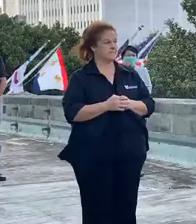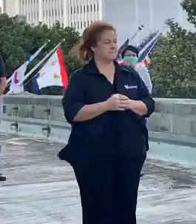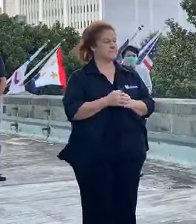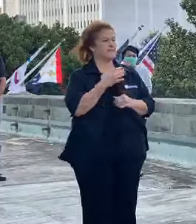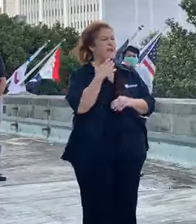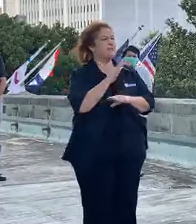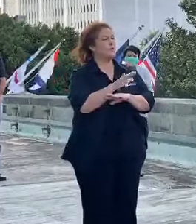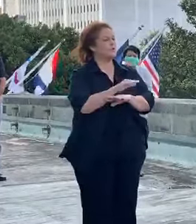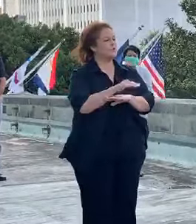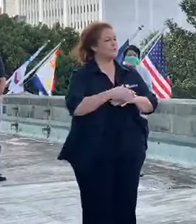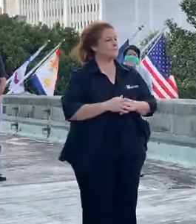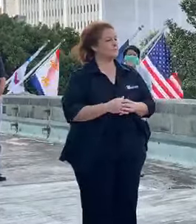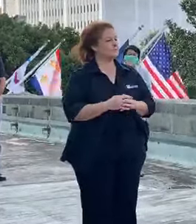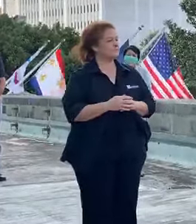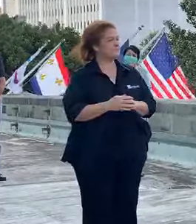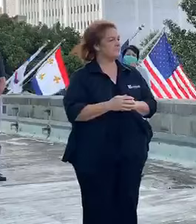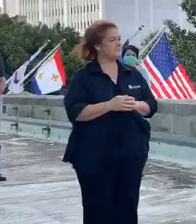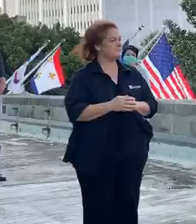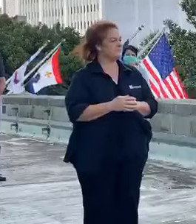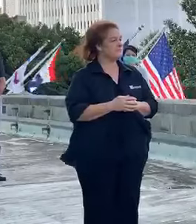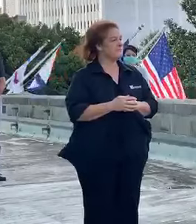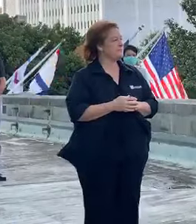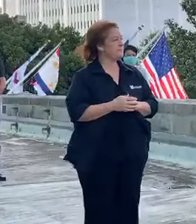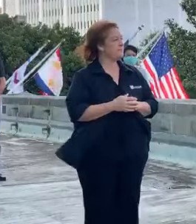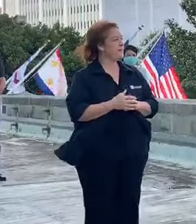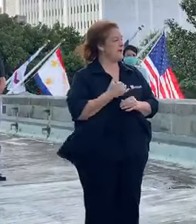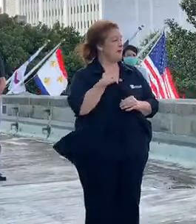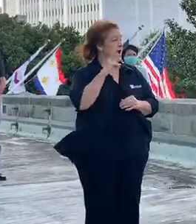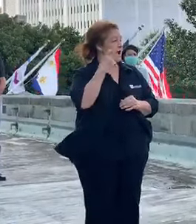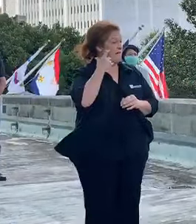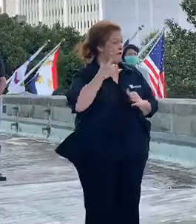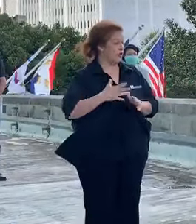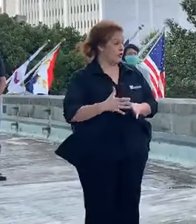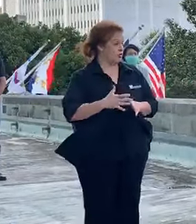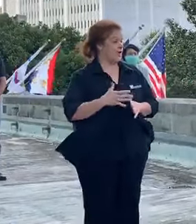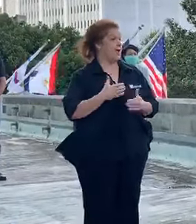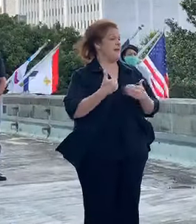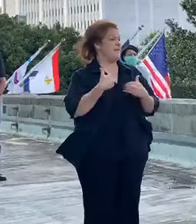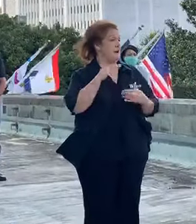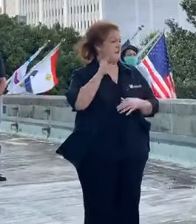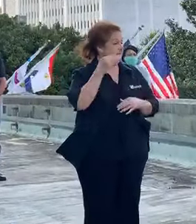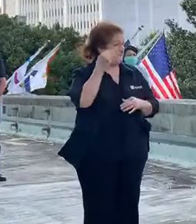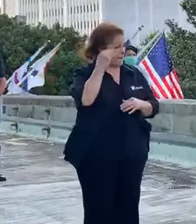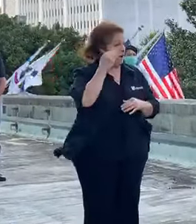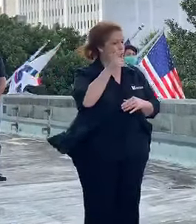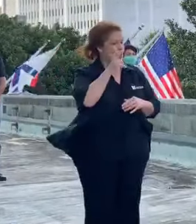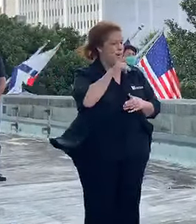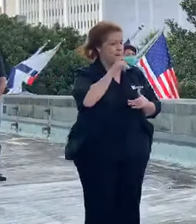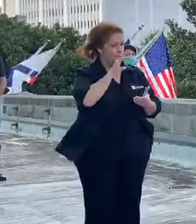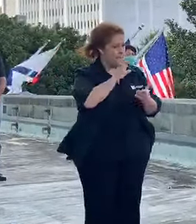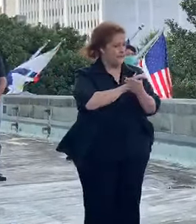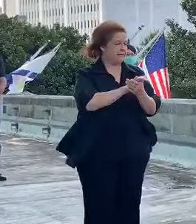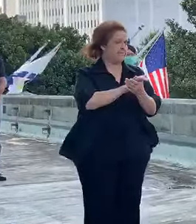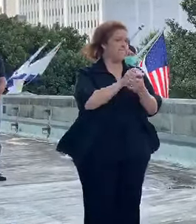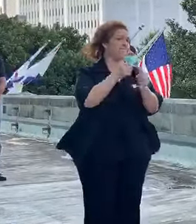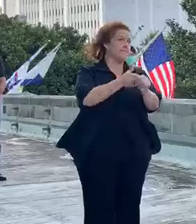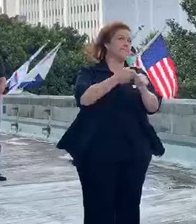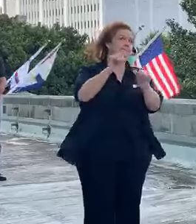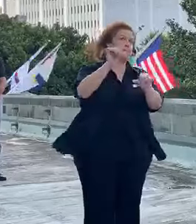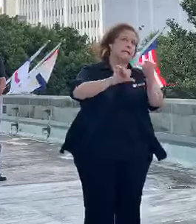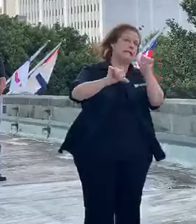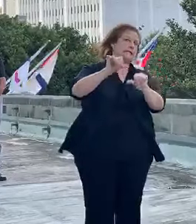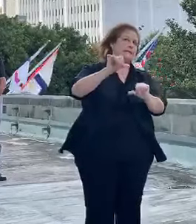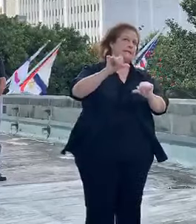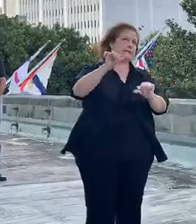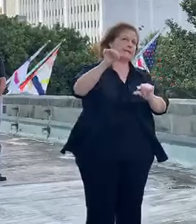Good afternoon. We have a governor and we have a mayor who believe in science. And